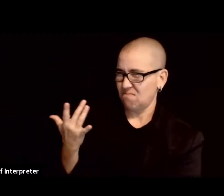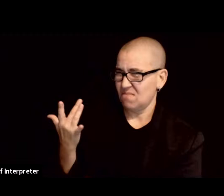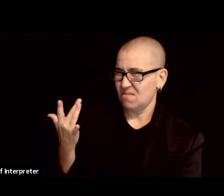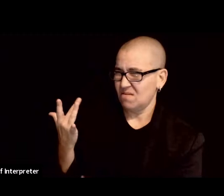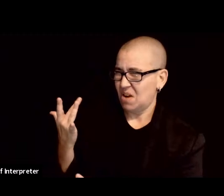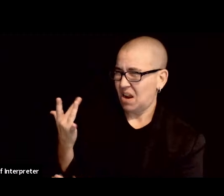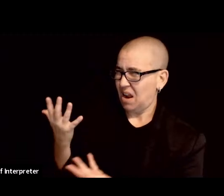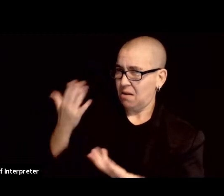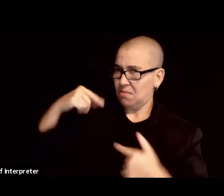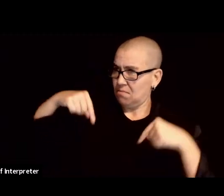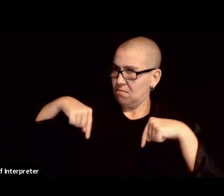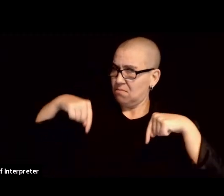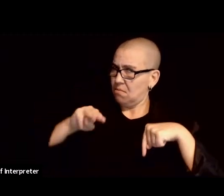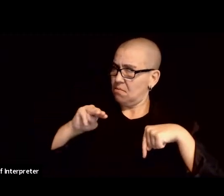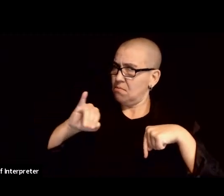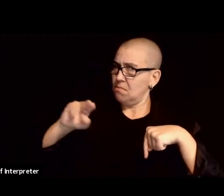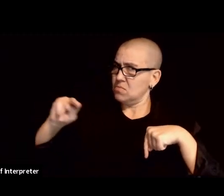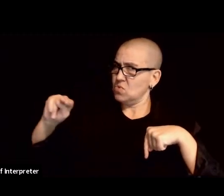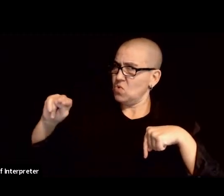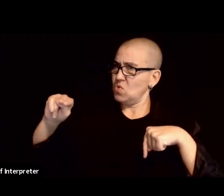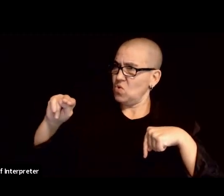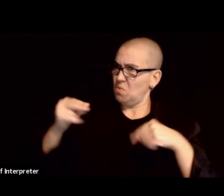our states?